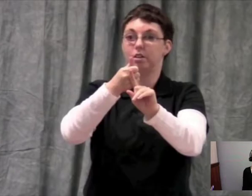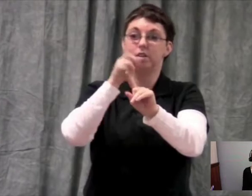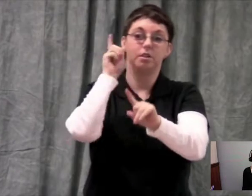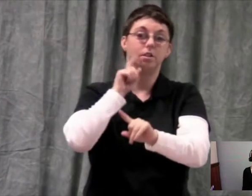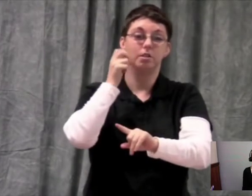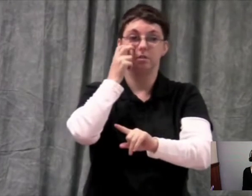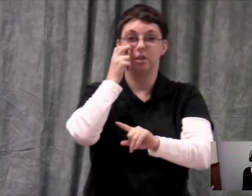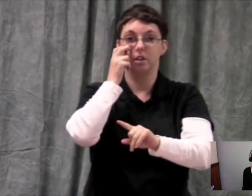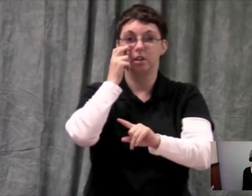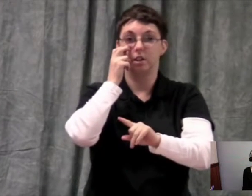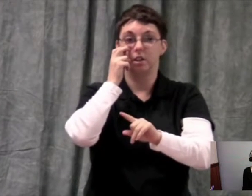deafblind.